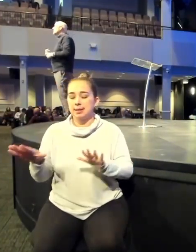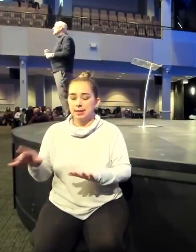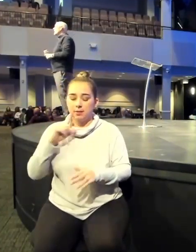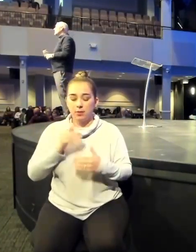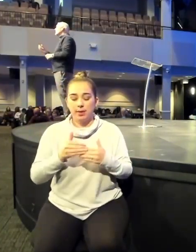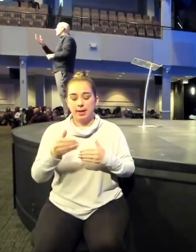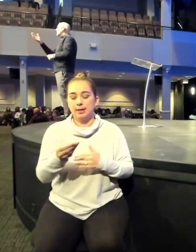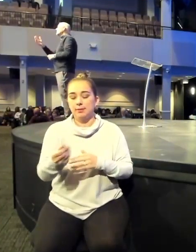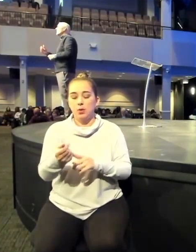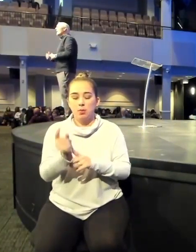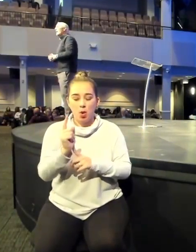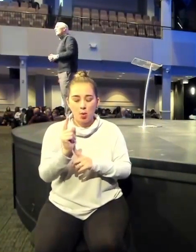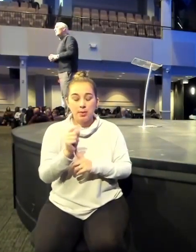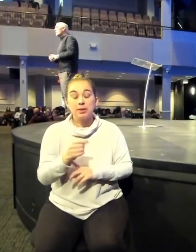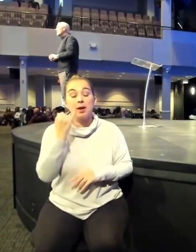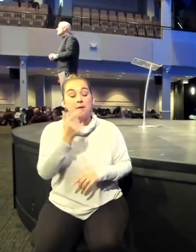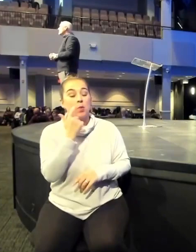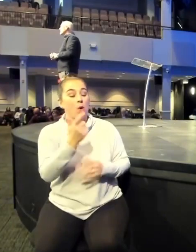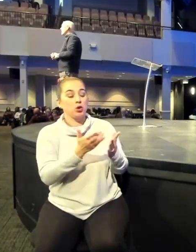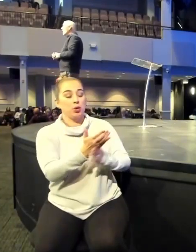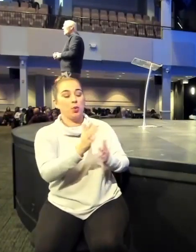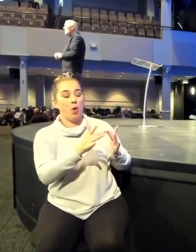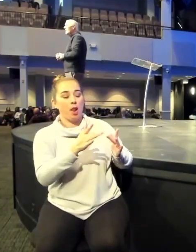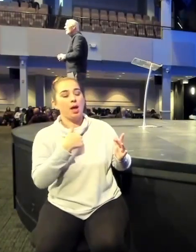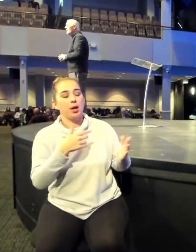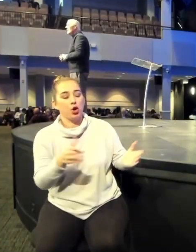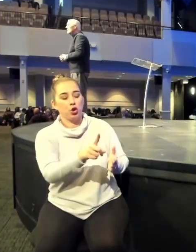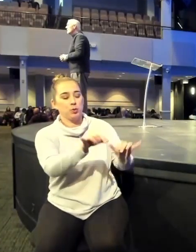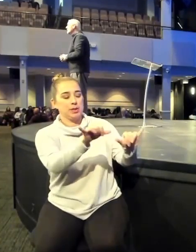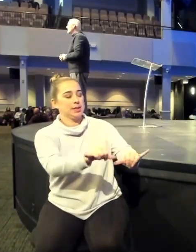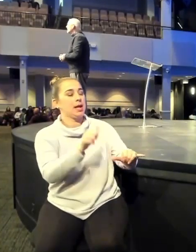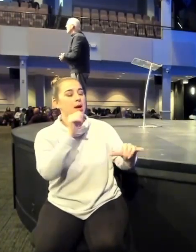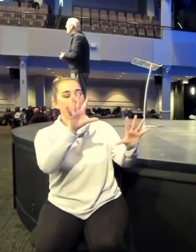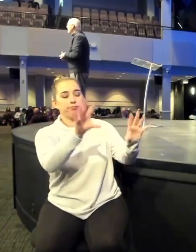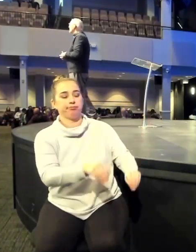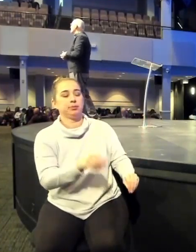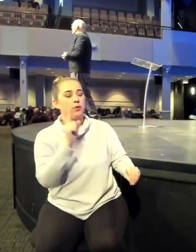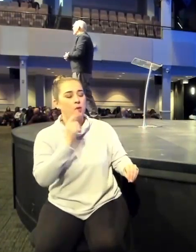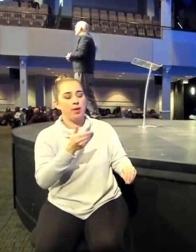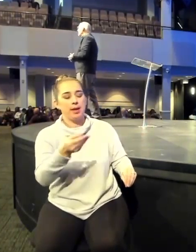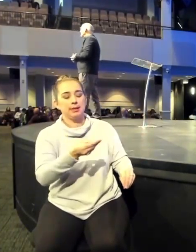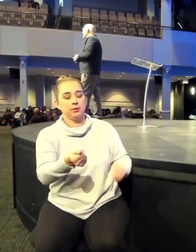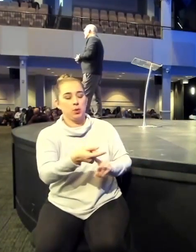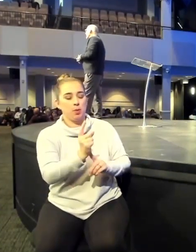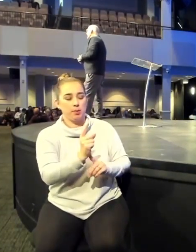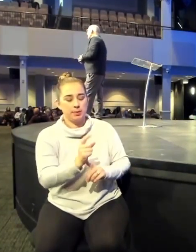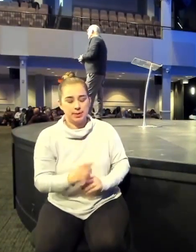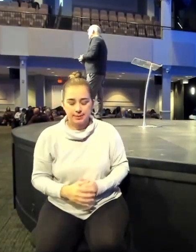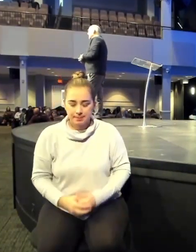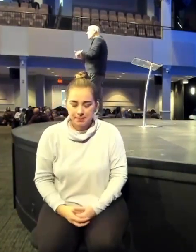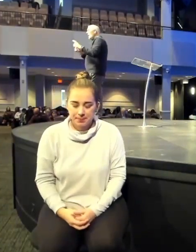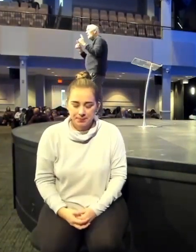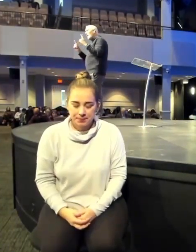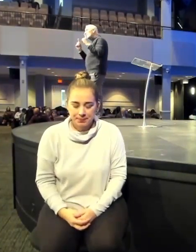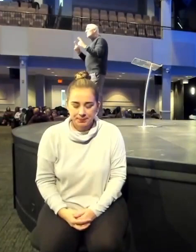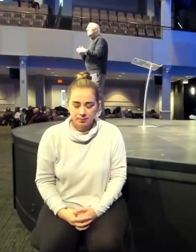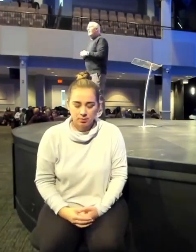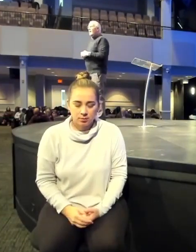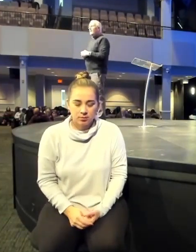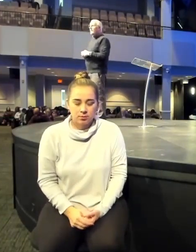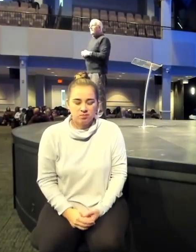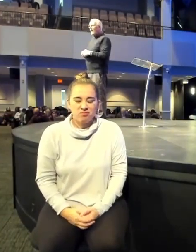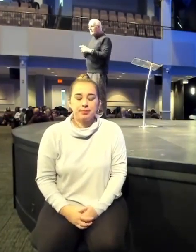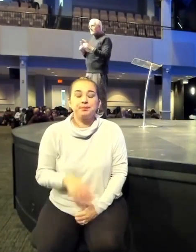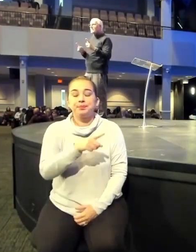for the next few moments. If you're watching online, let me encourage you to stay right with me through these next few moments as well. If you want love in